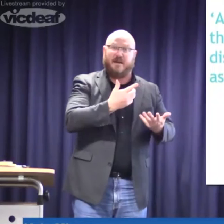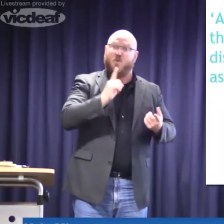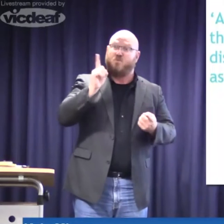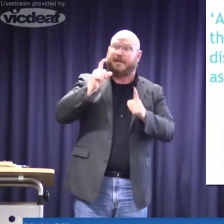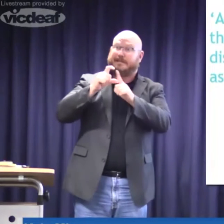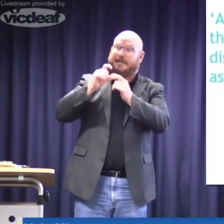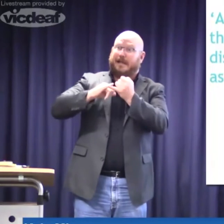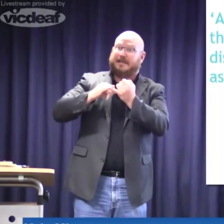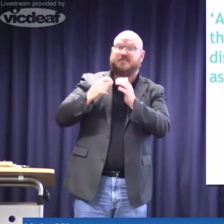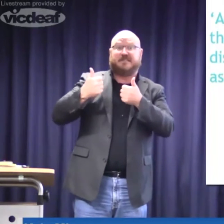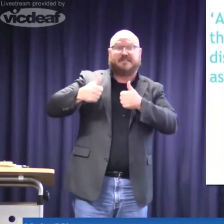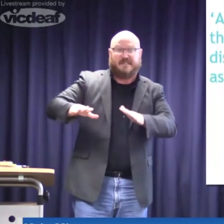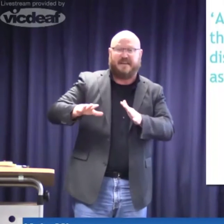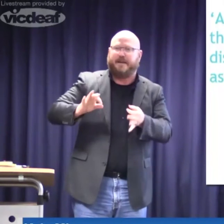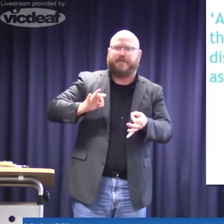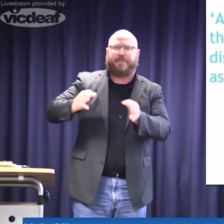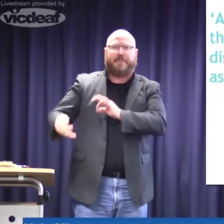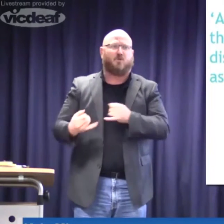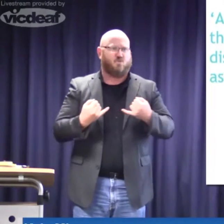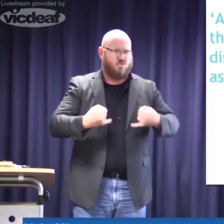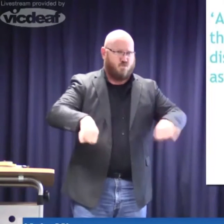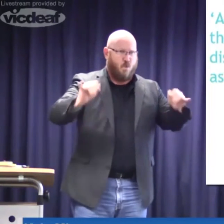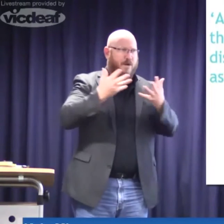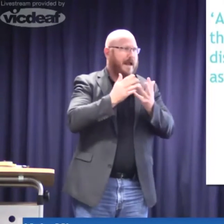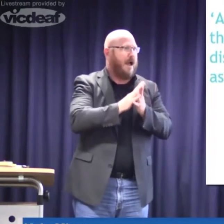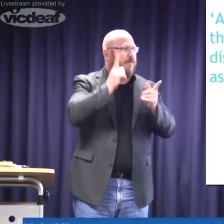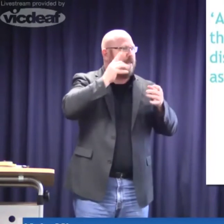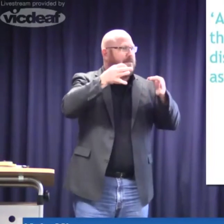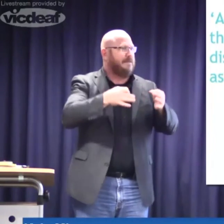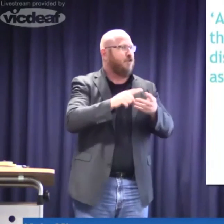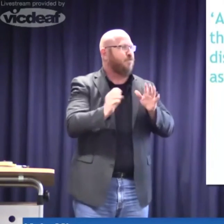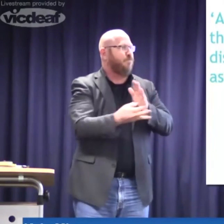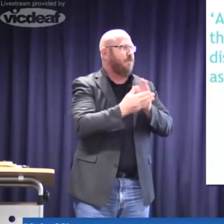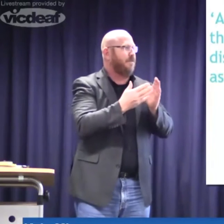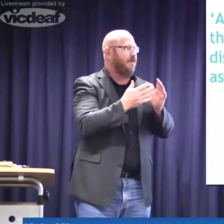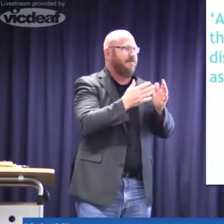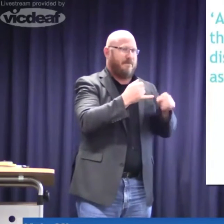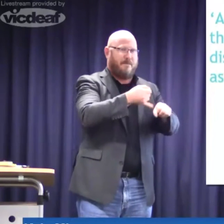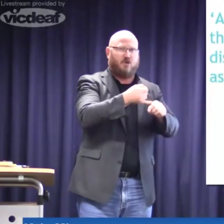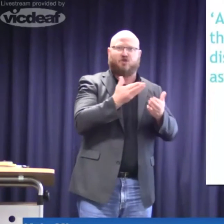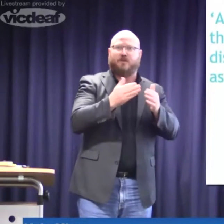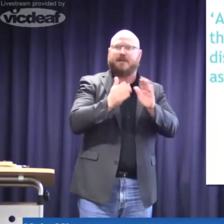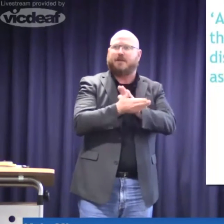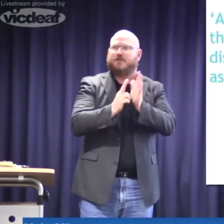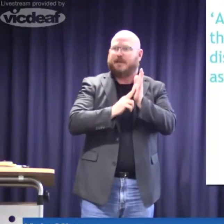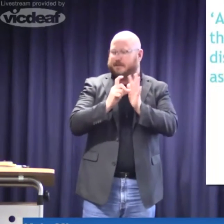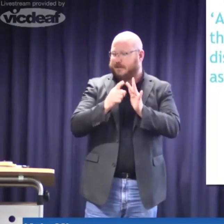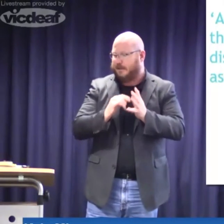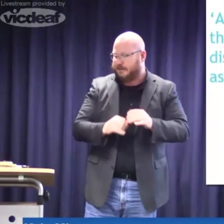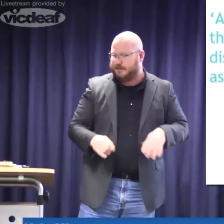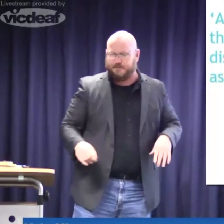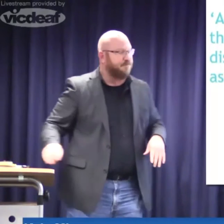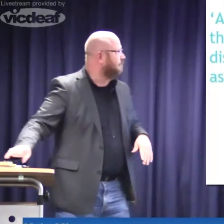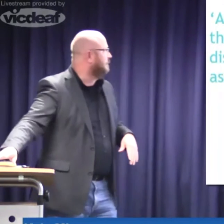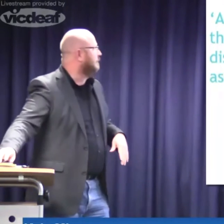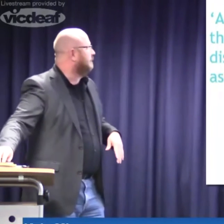Australia. And what DSS has done is interpreted what our human rights